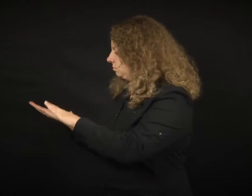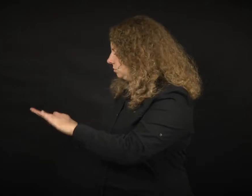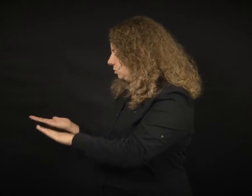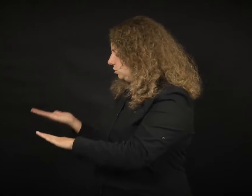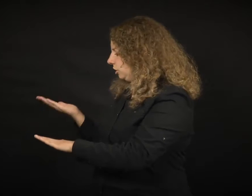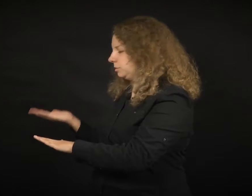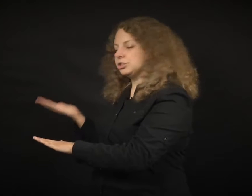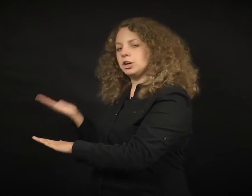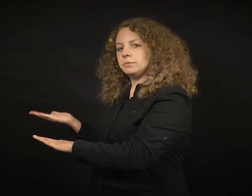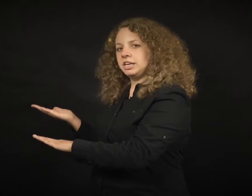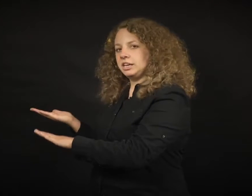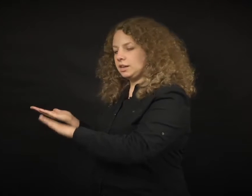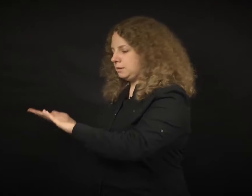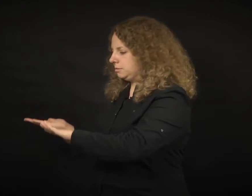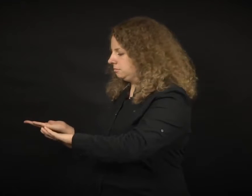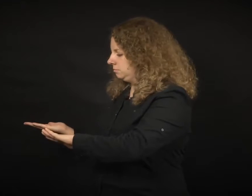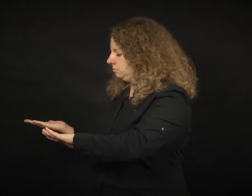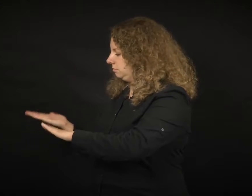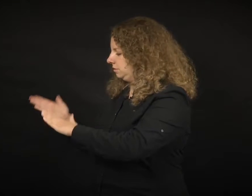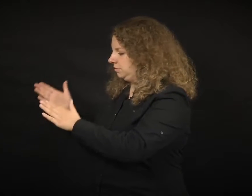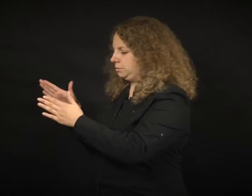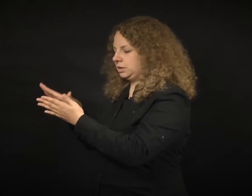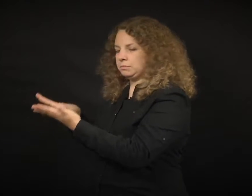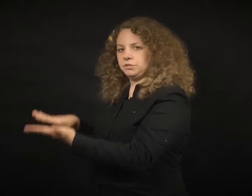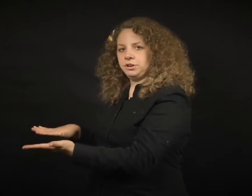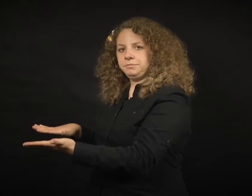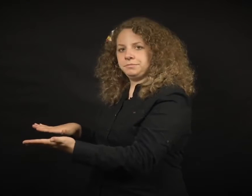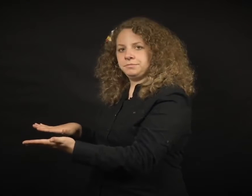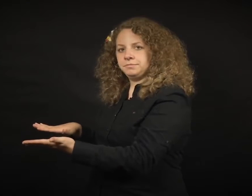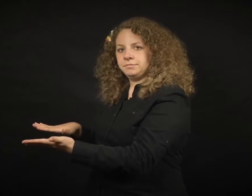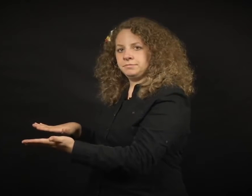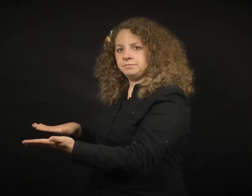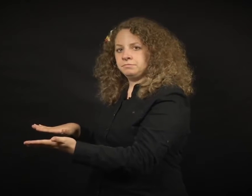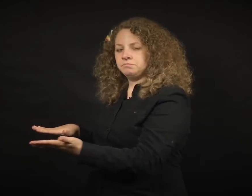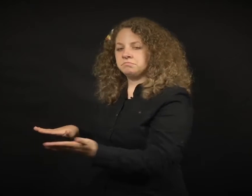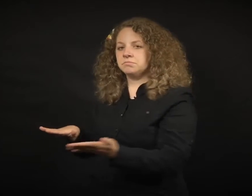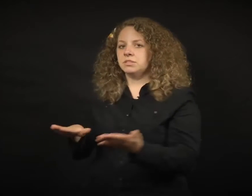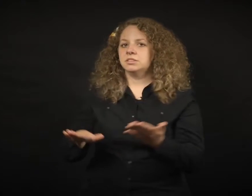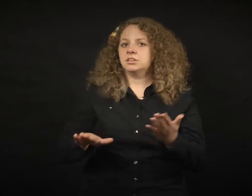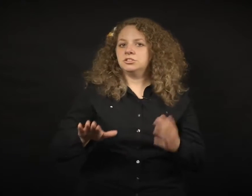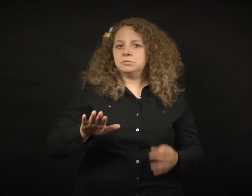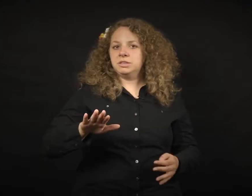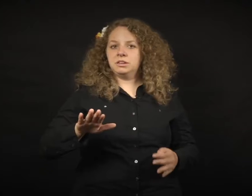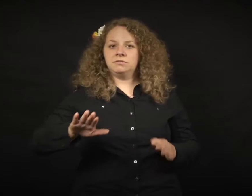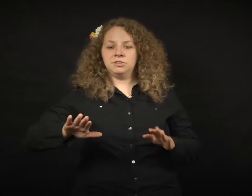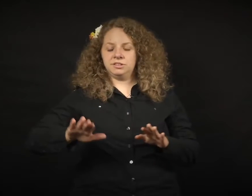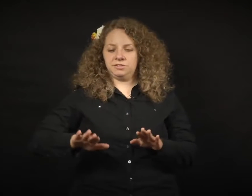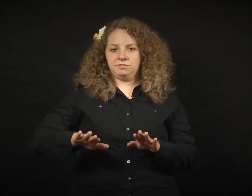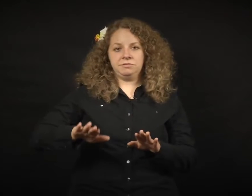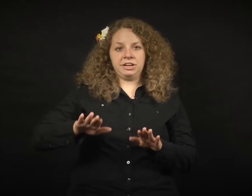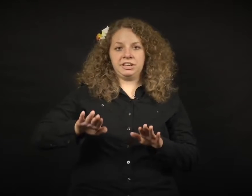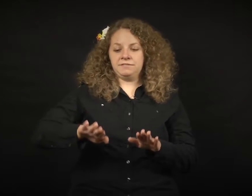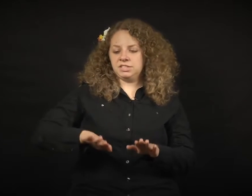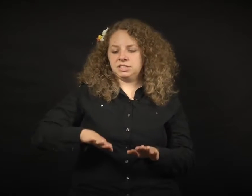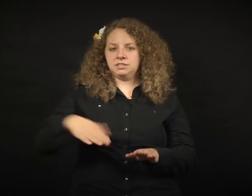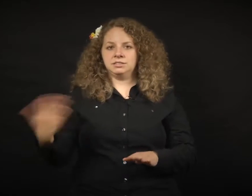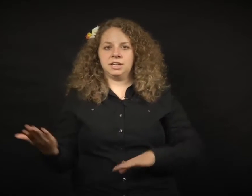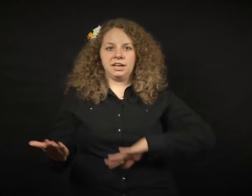So starting with your dominant hand up and flipping them over. This can also be done for different varying emphasis.